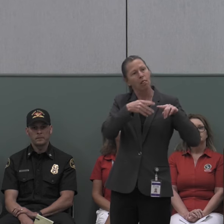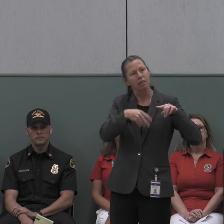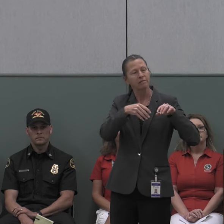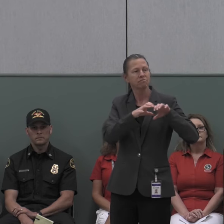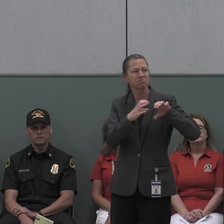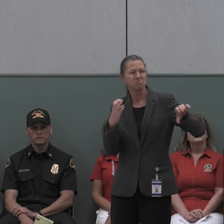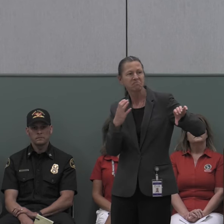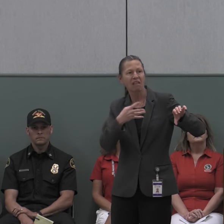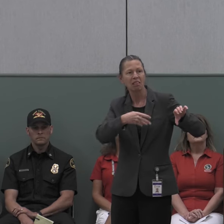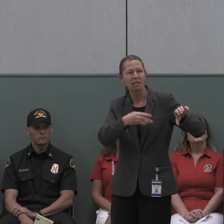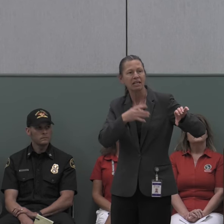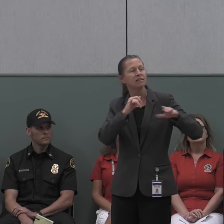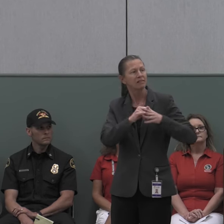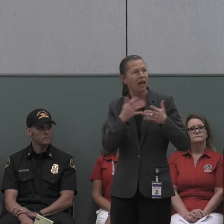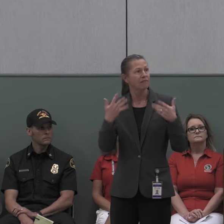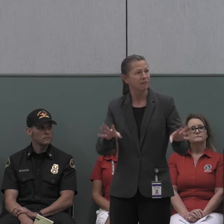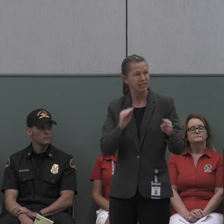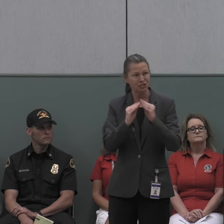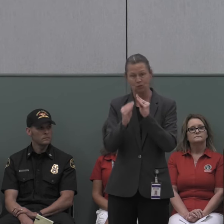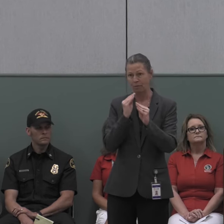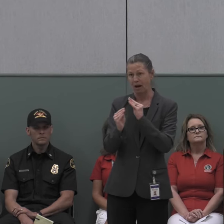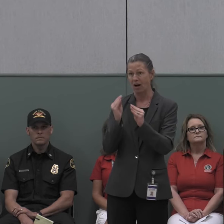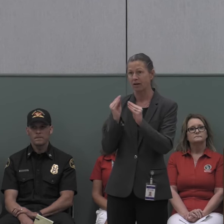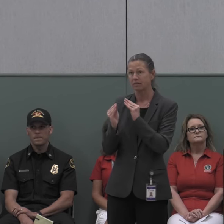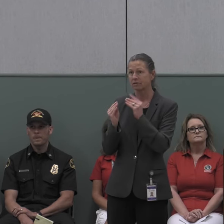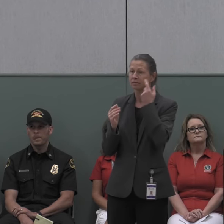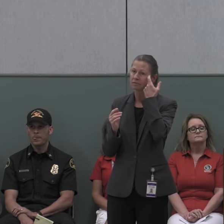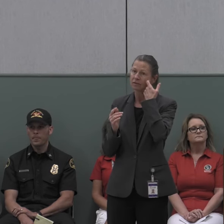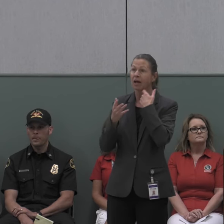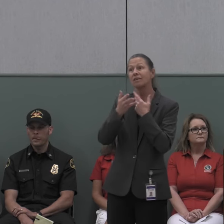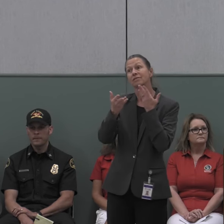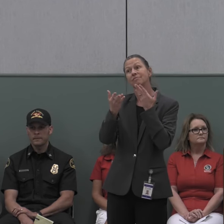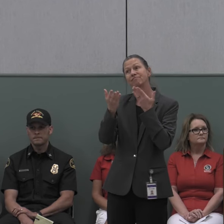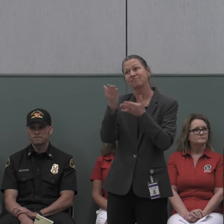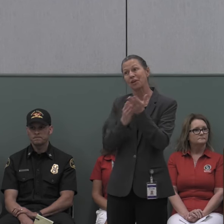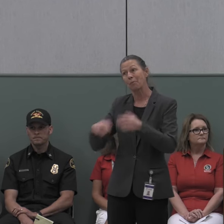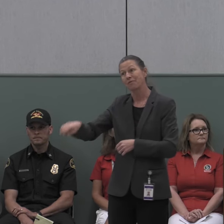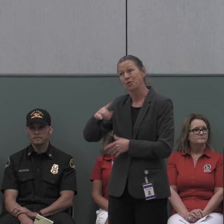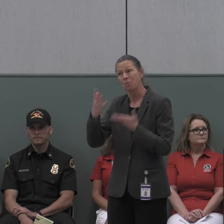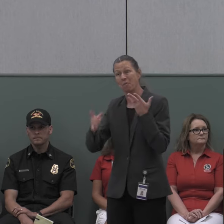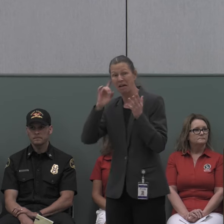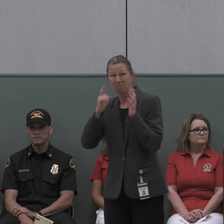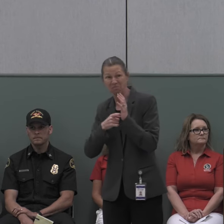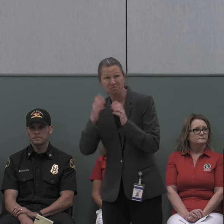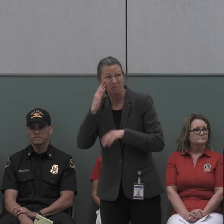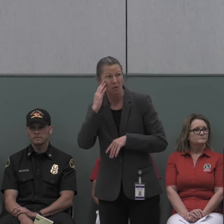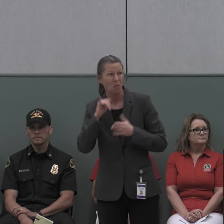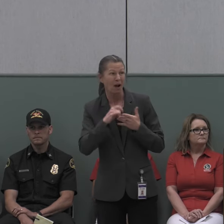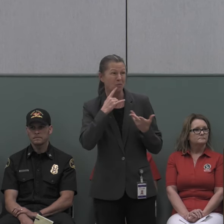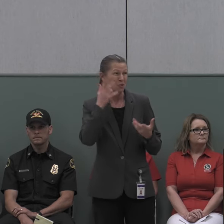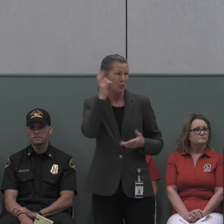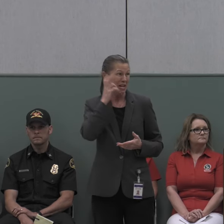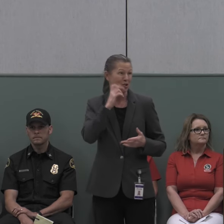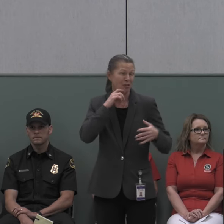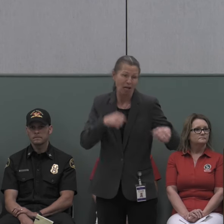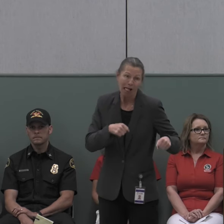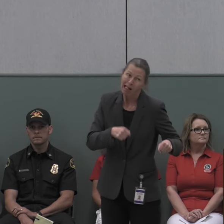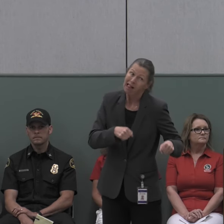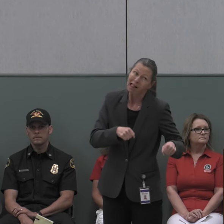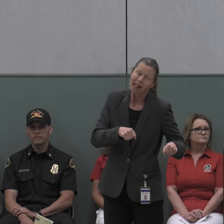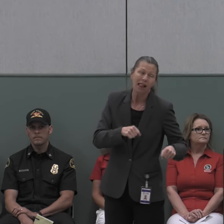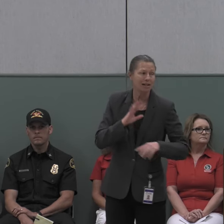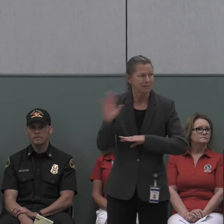As some of you may know from the jackhammers that have been going off in the middle of the night, we've been responding immediately to all